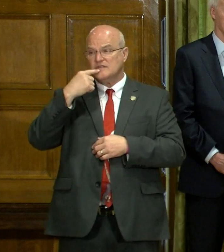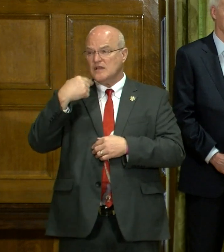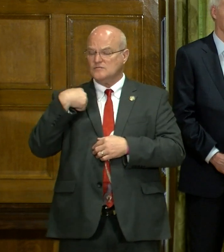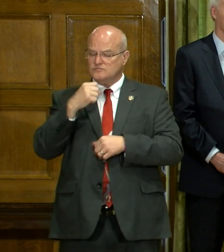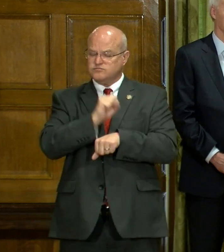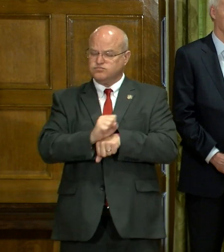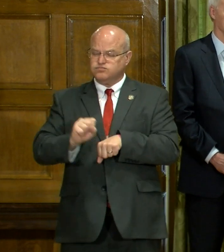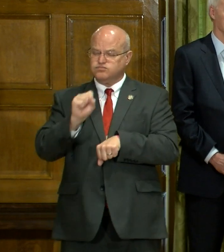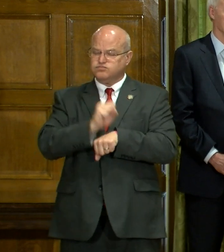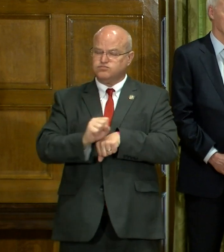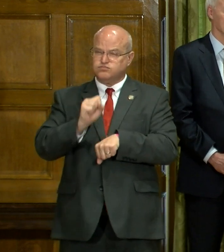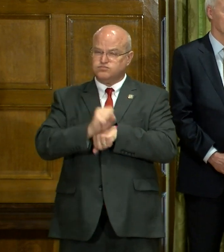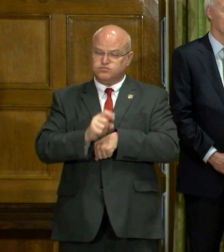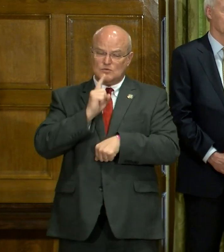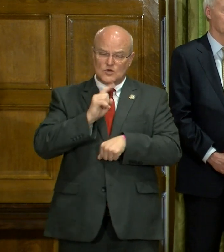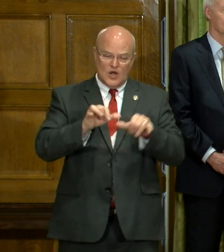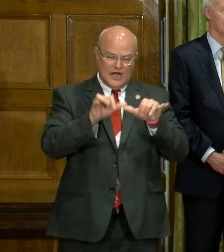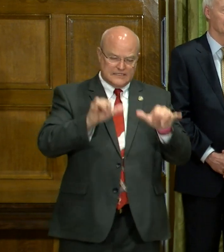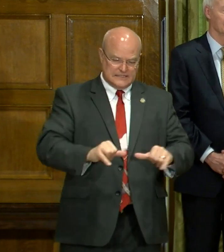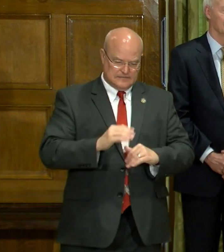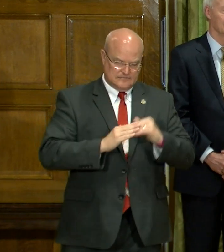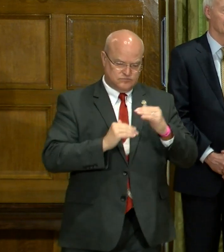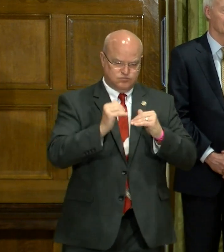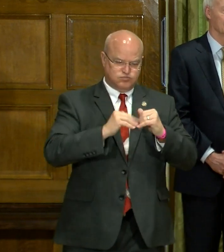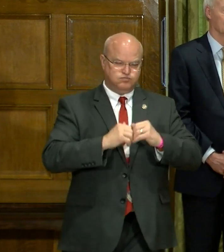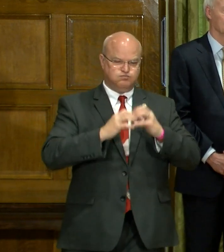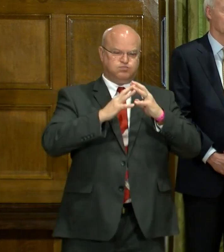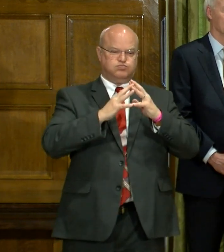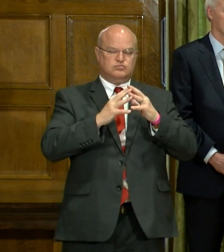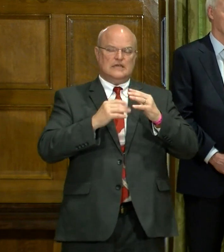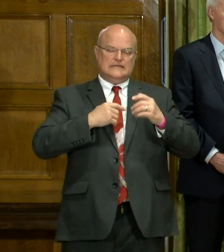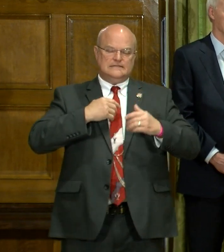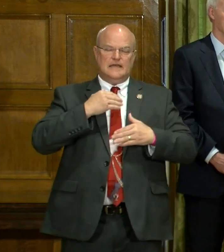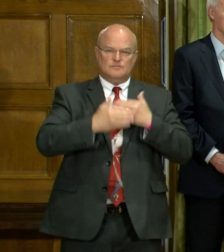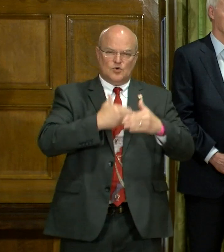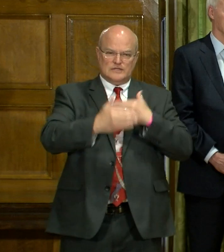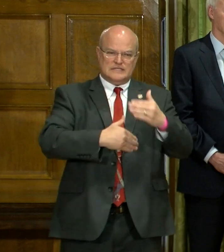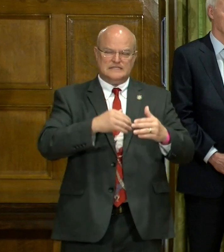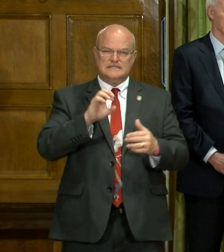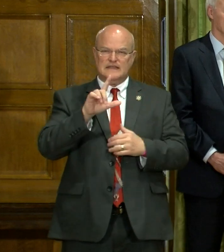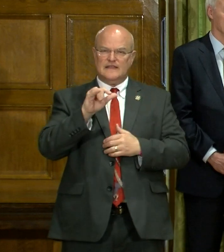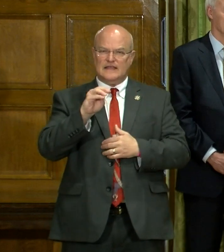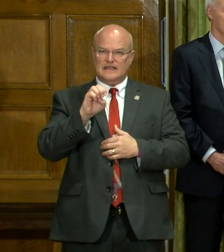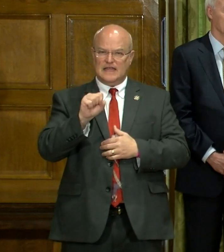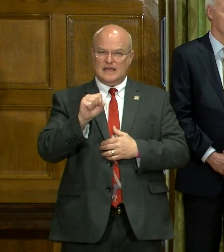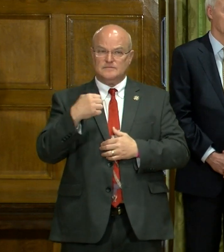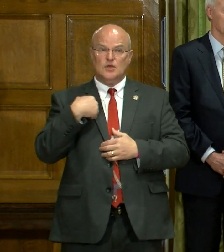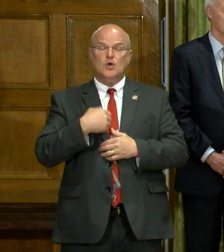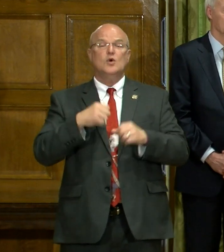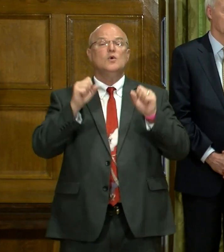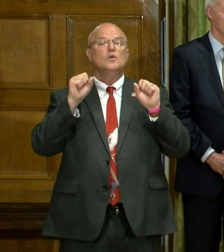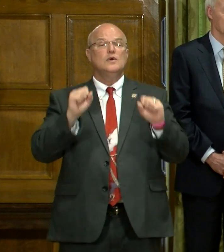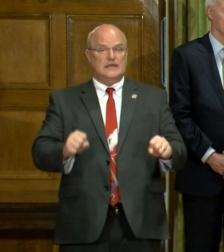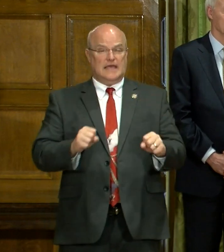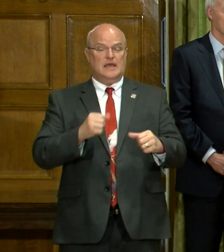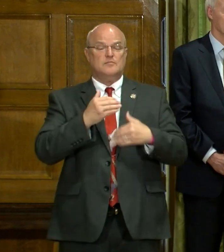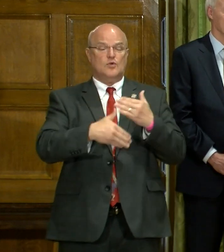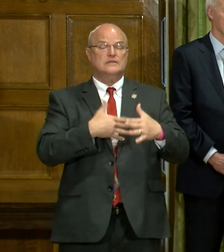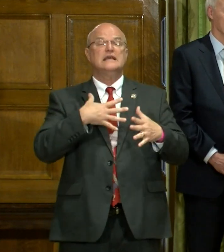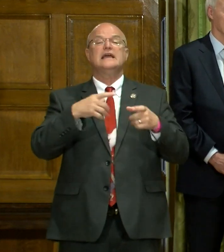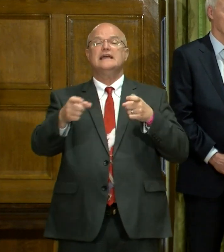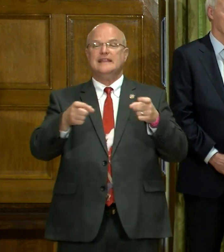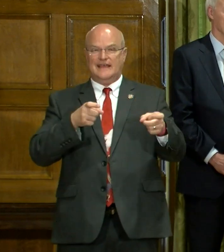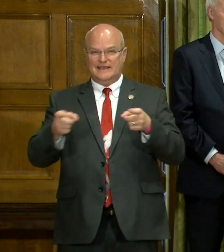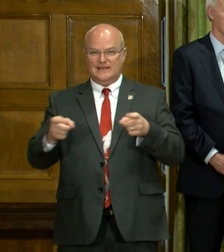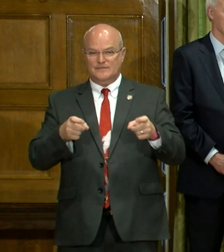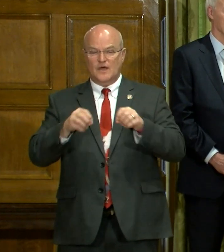we are working hard to make sure our systems are built and that we're handling and processing those claims. The good news is that we are able to process and handle them.